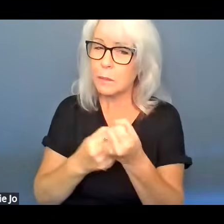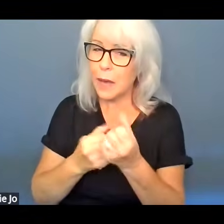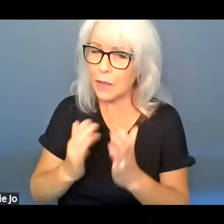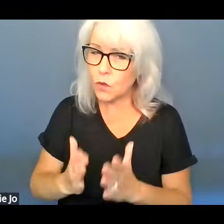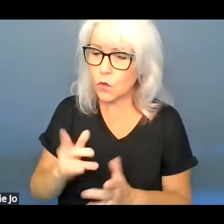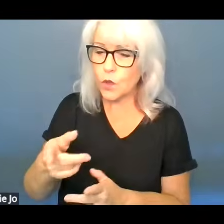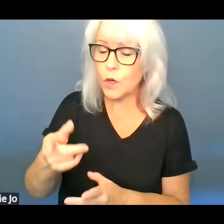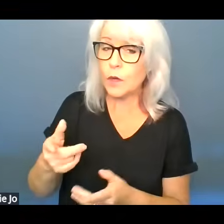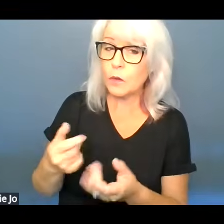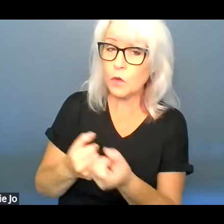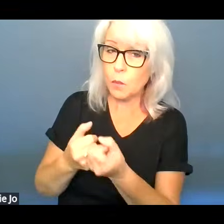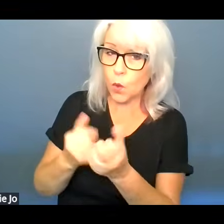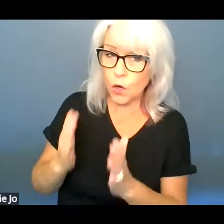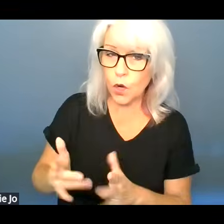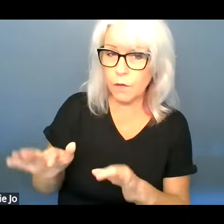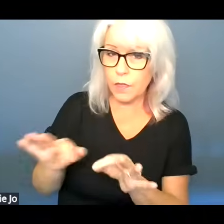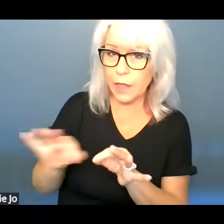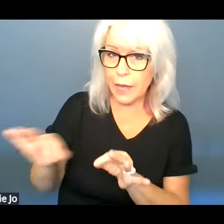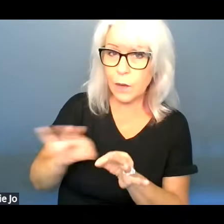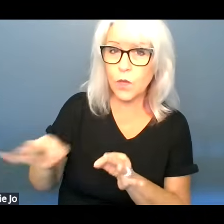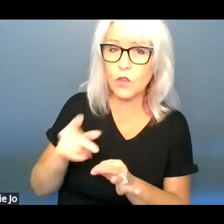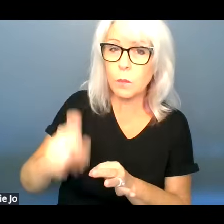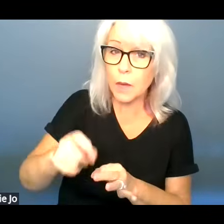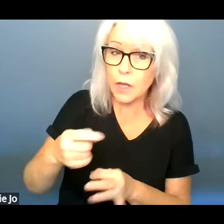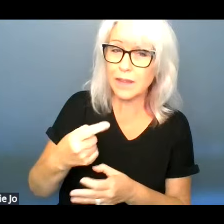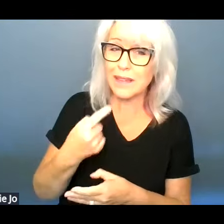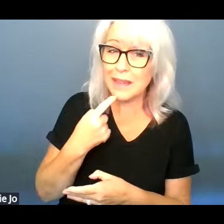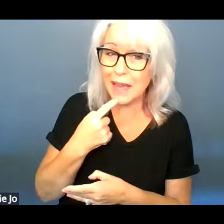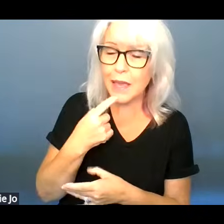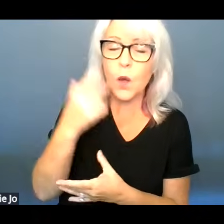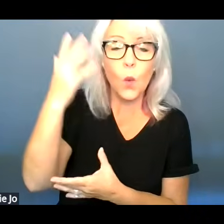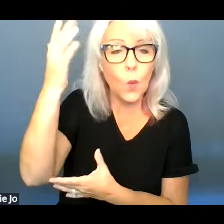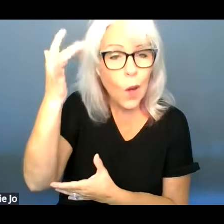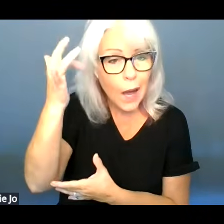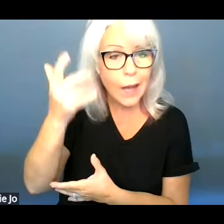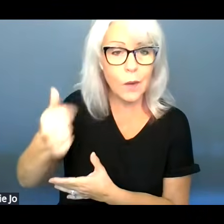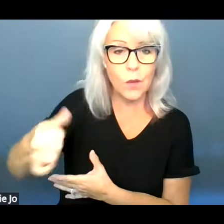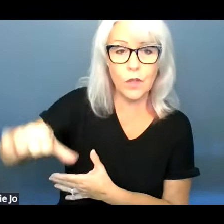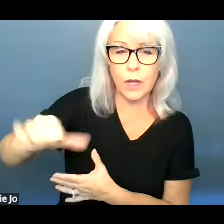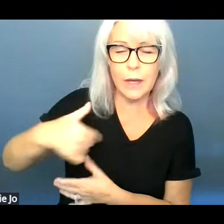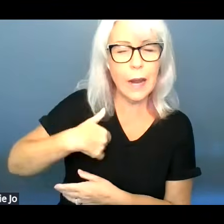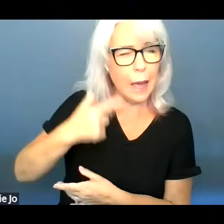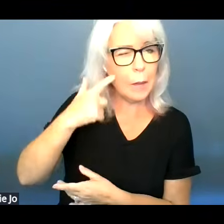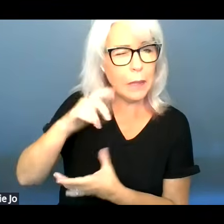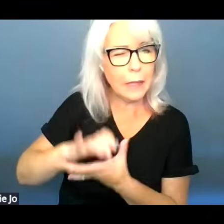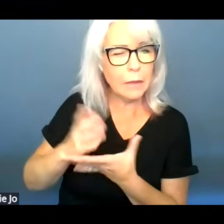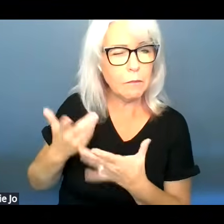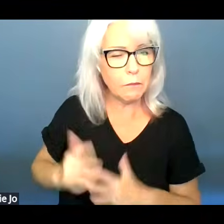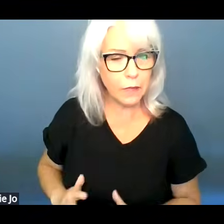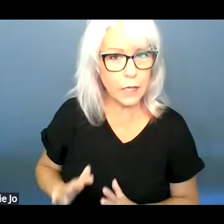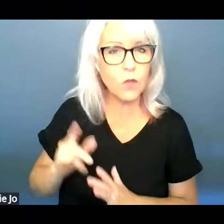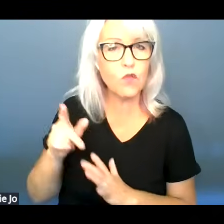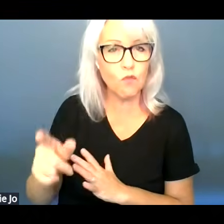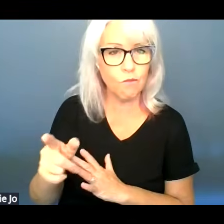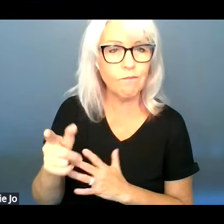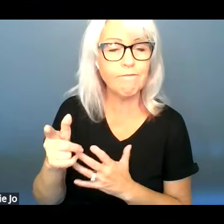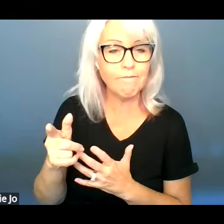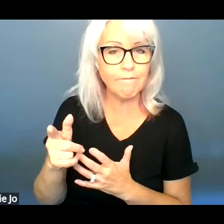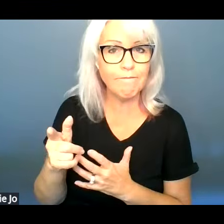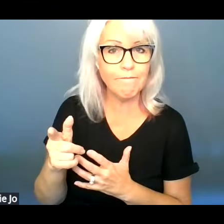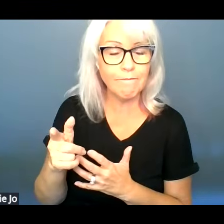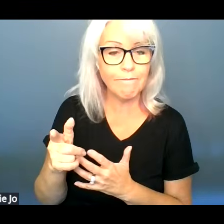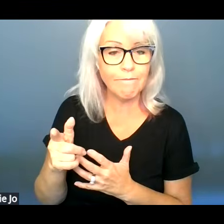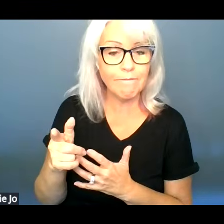an explanation as to why it was rejected. I think that you've done that, Chair Housecamp. So in my opinion, there's